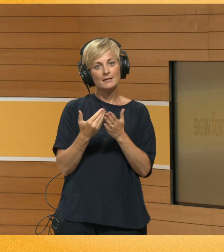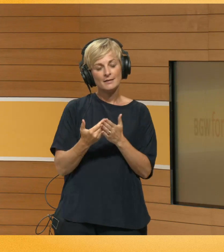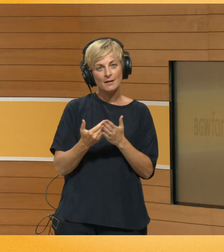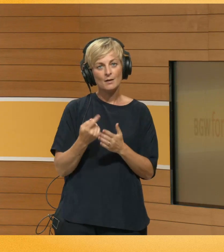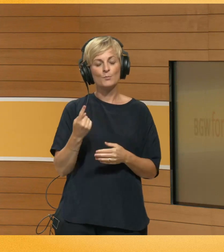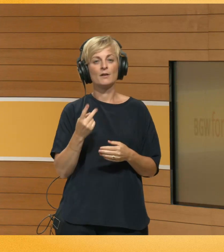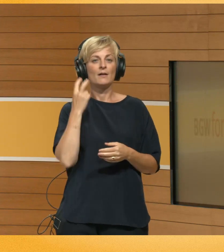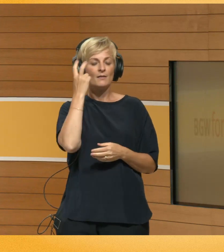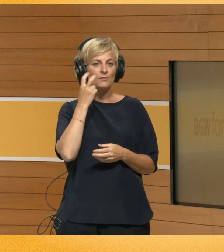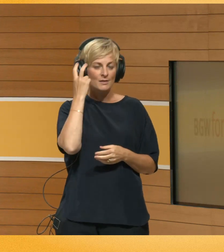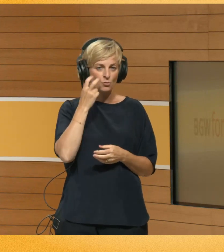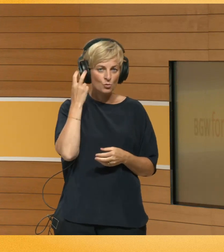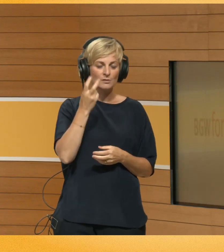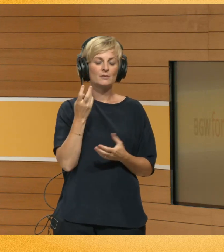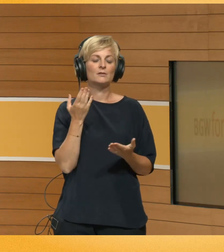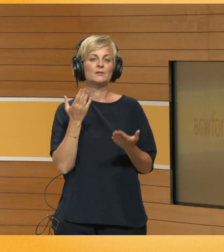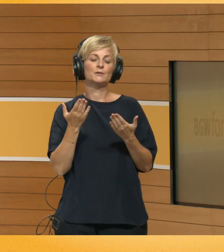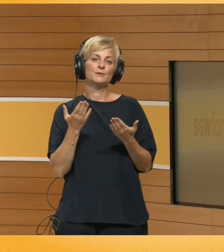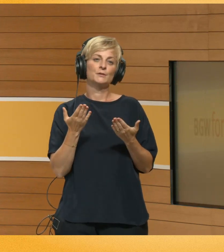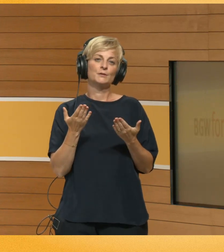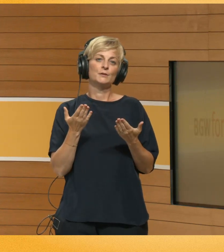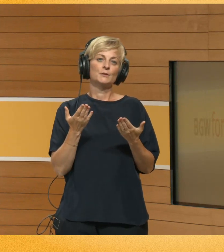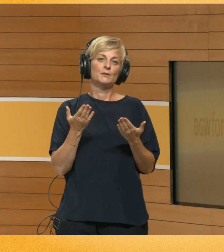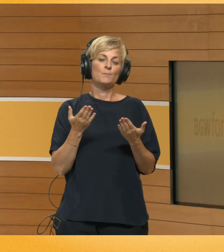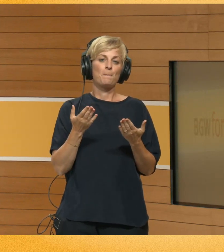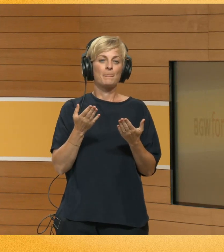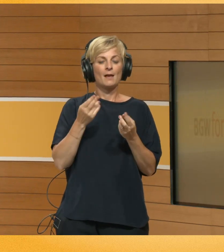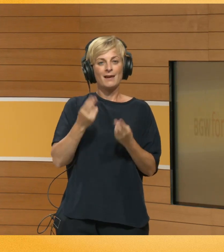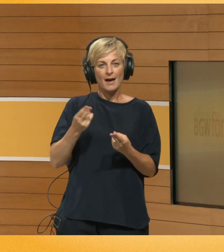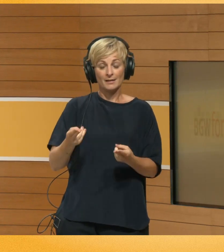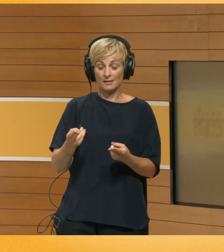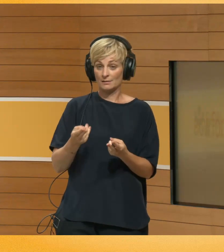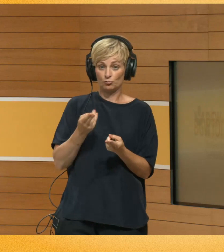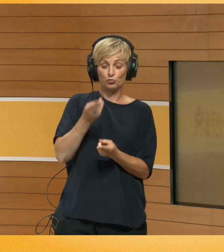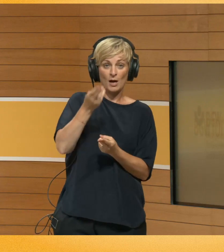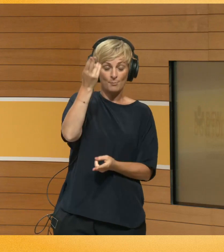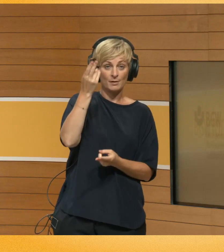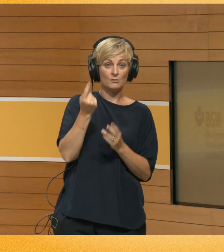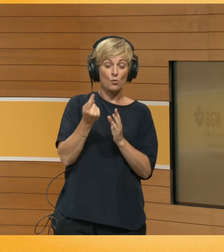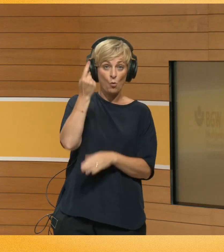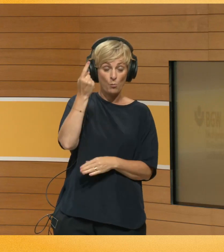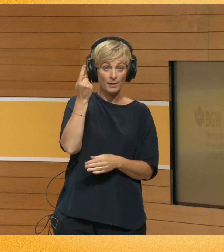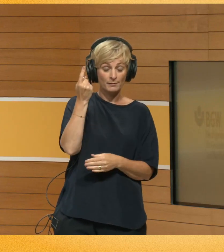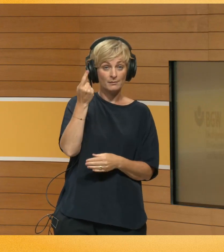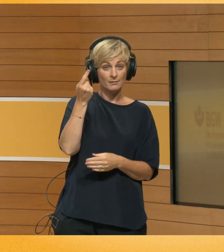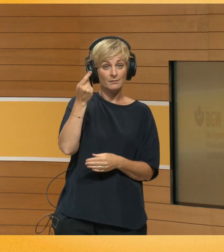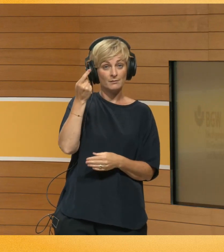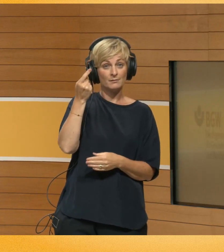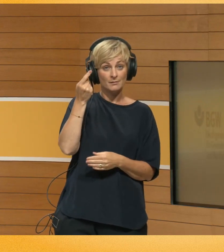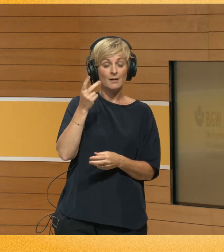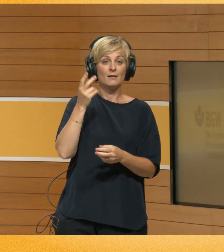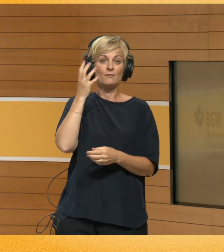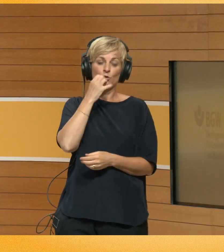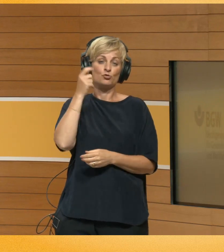top, and even less on the bottom, where you want to handle the less, the least weight, on the